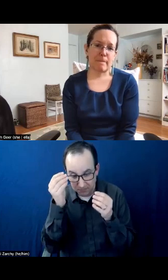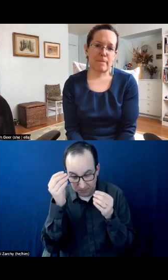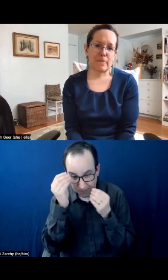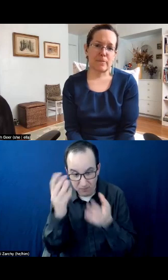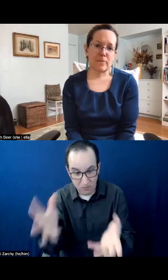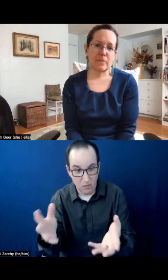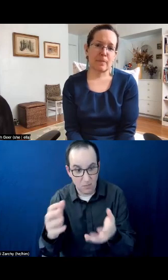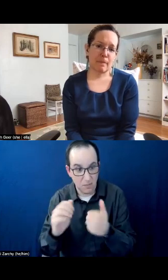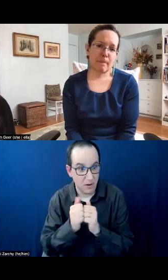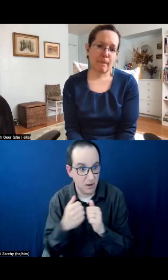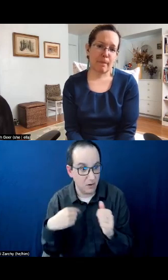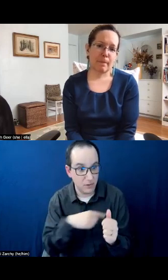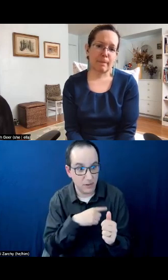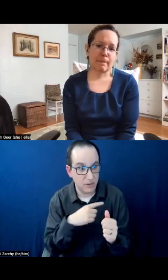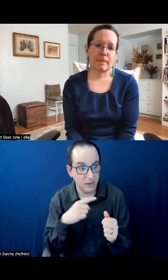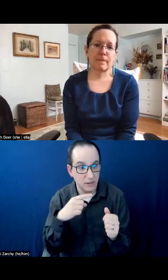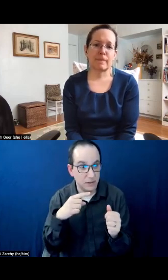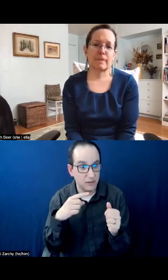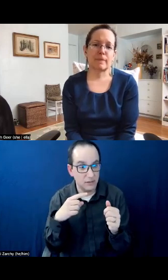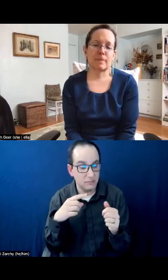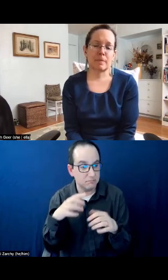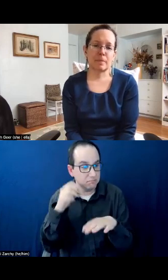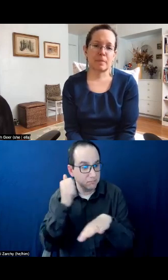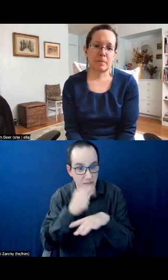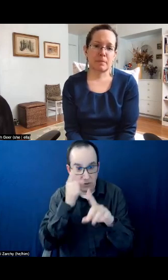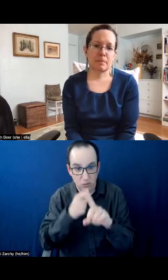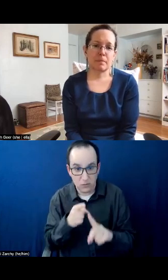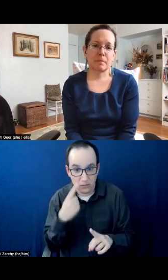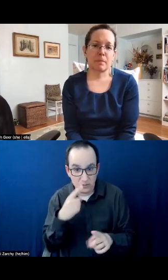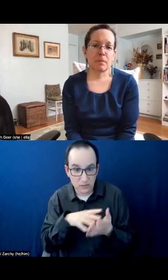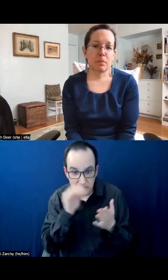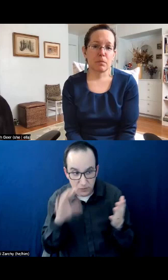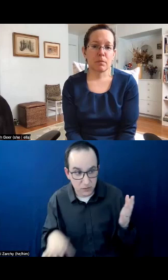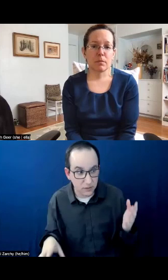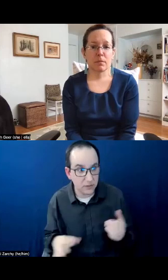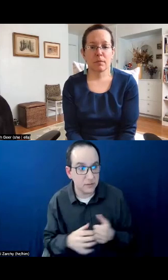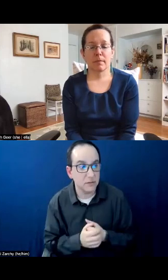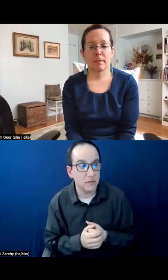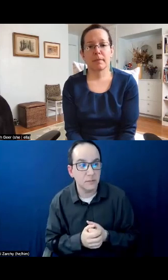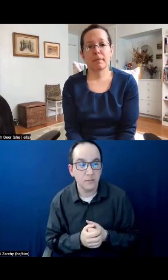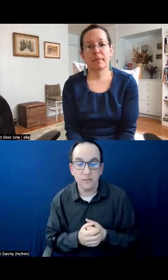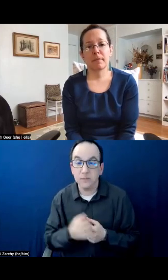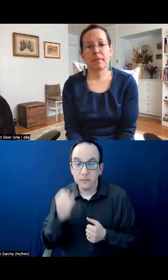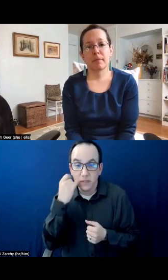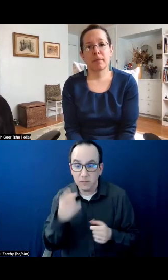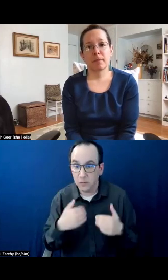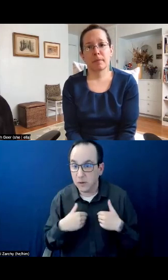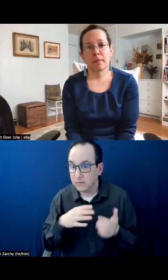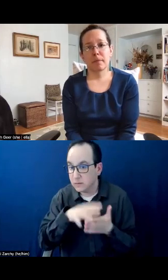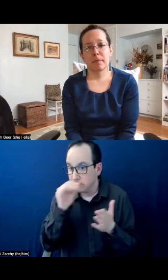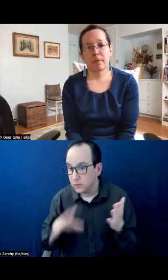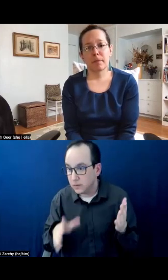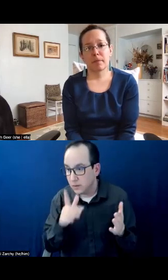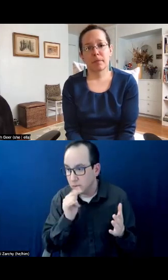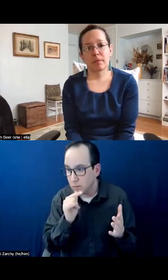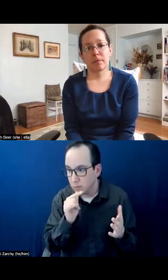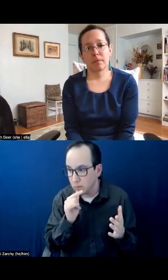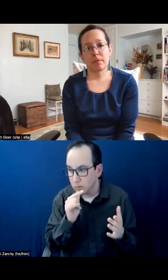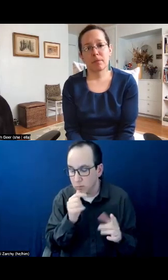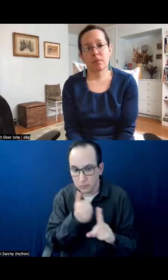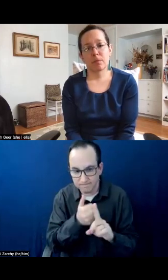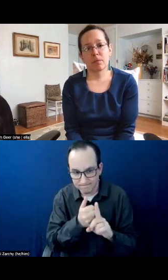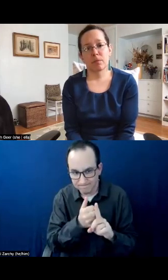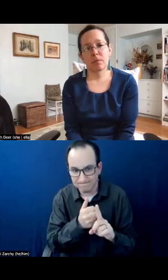think that can be very informative of how we set goals for students, this being one of them. If you